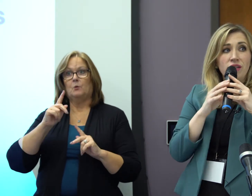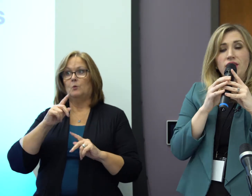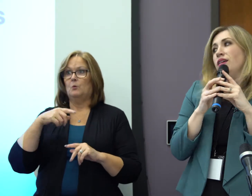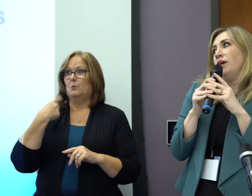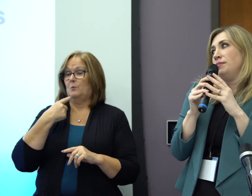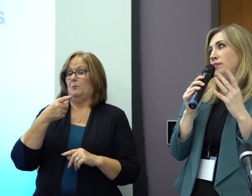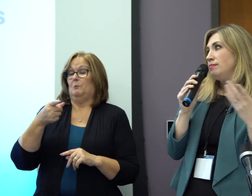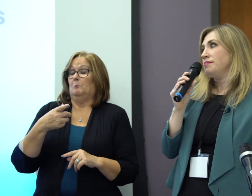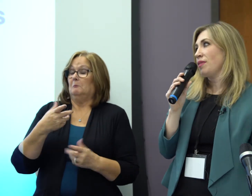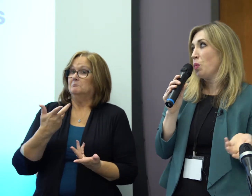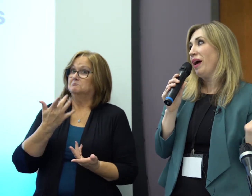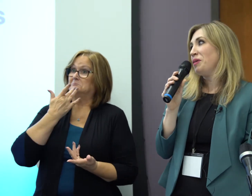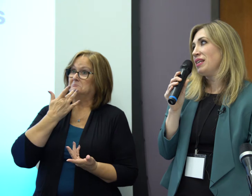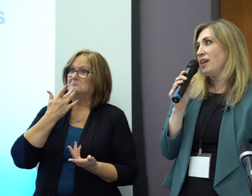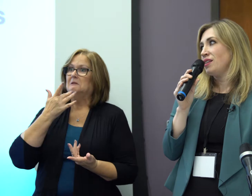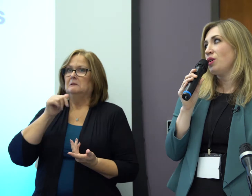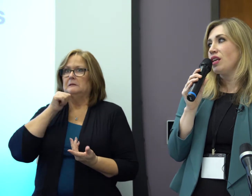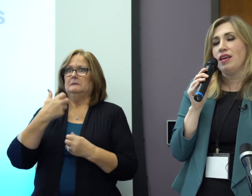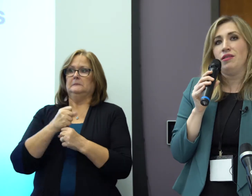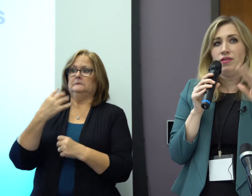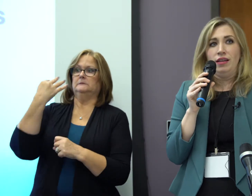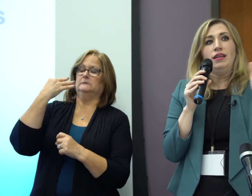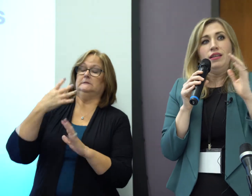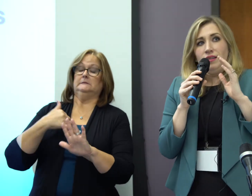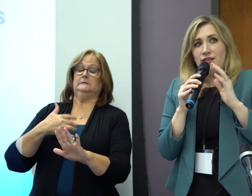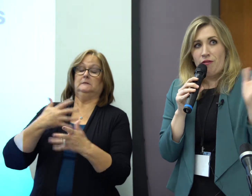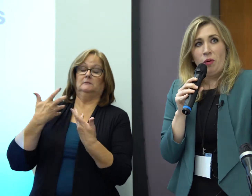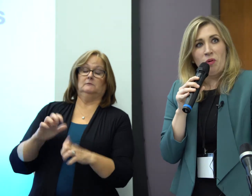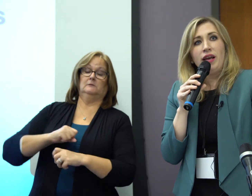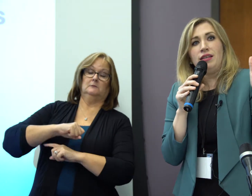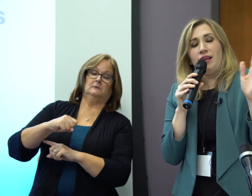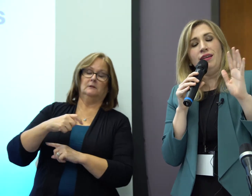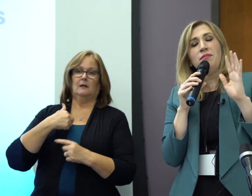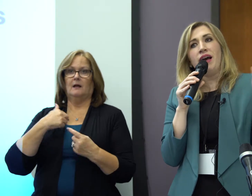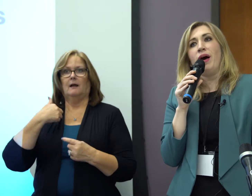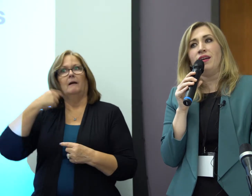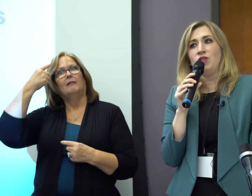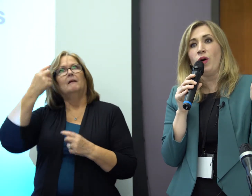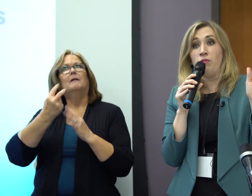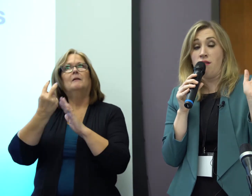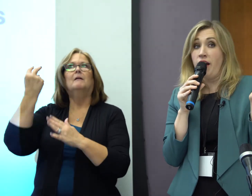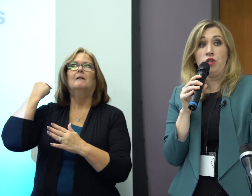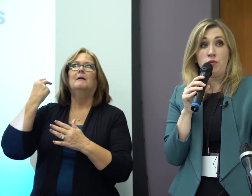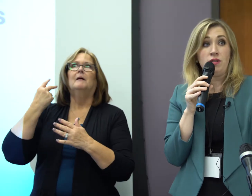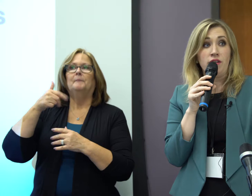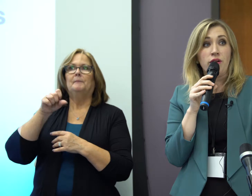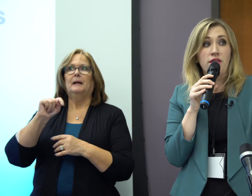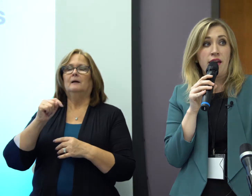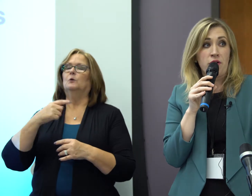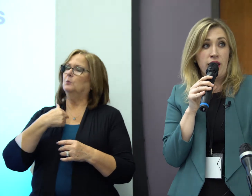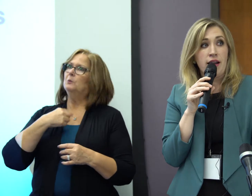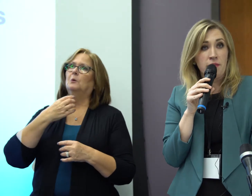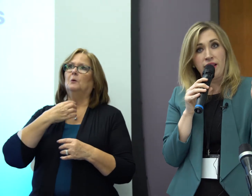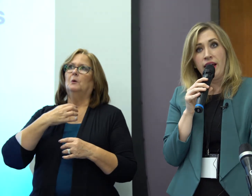drive you wild. I can certainly think of several roommates in my past who I would not choose to live